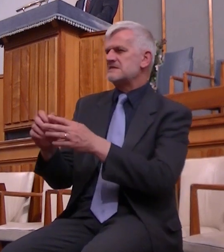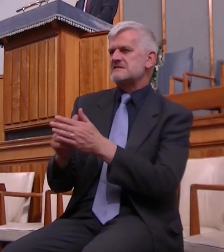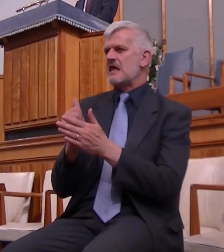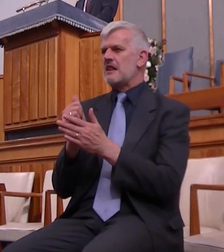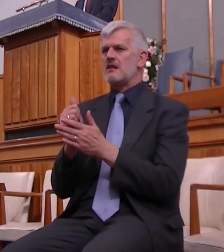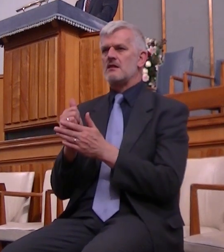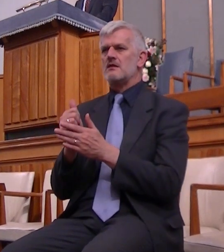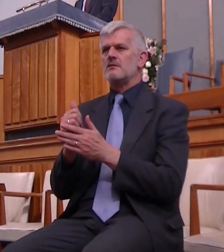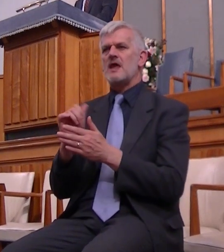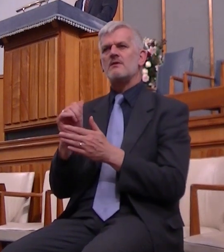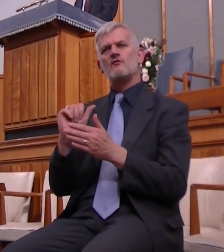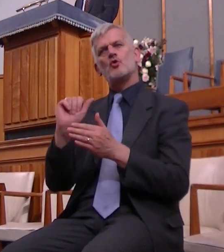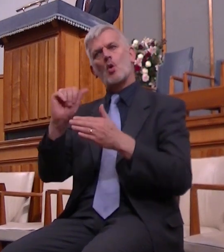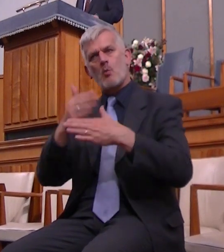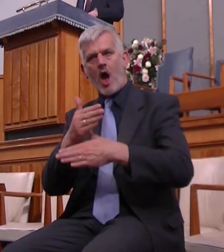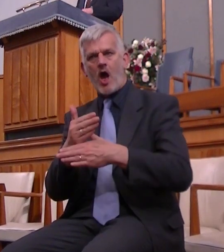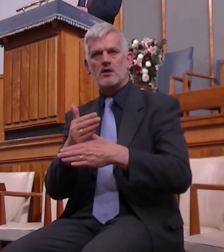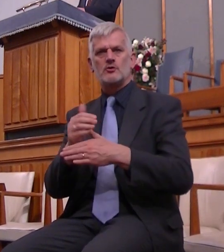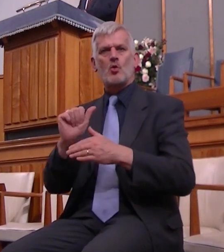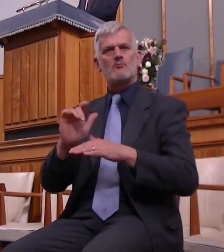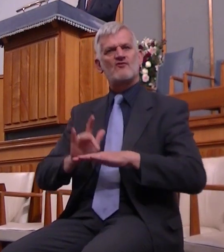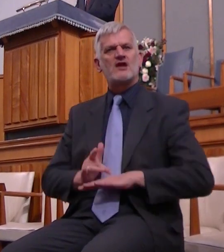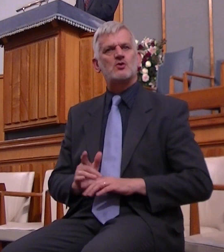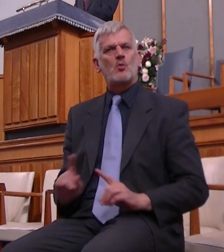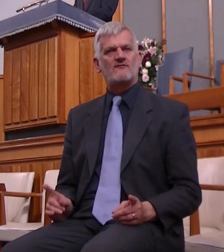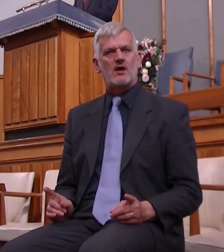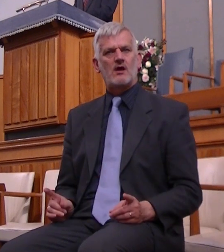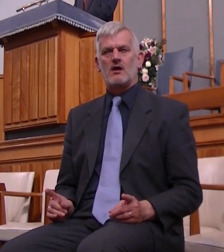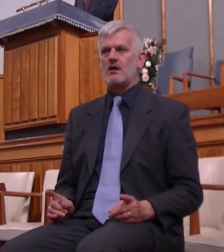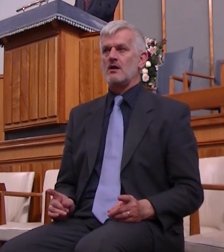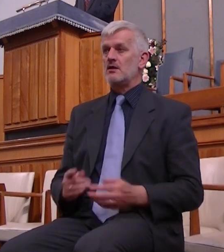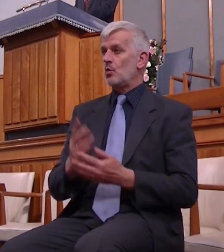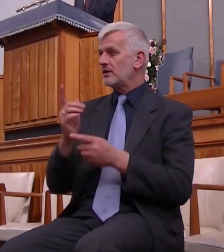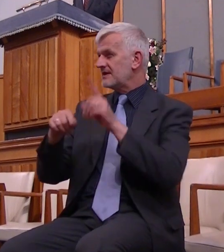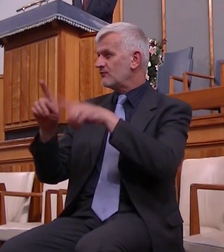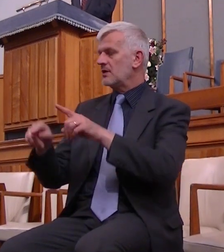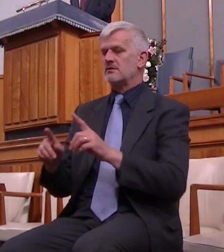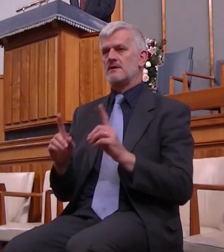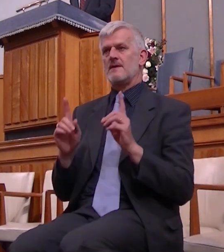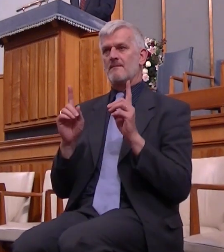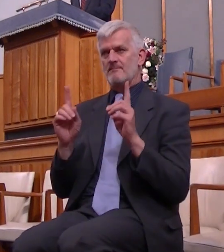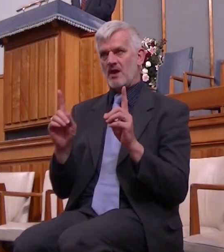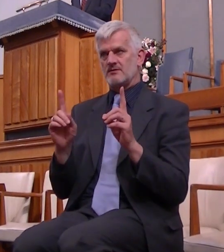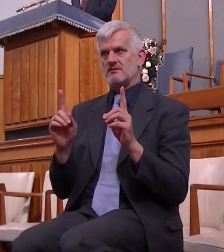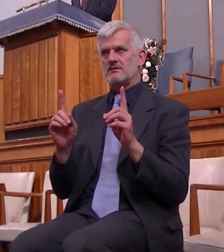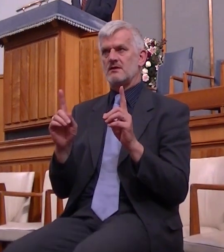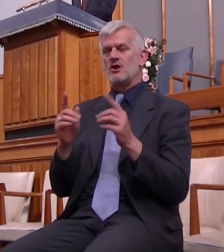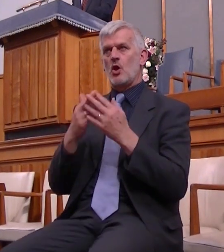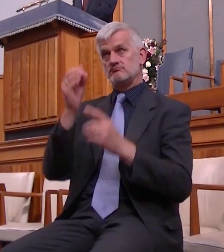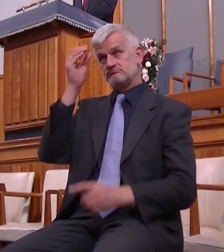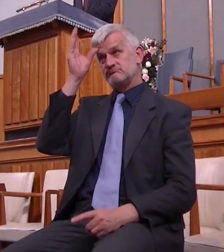whatever. But there's a whole lot of things you know that don't have any concern attached to